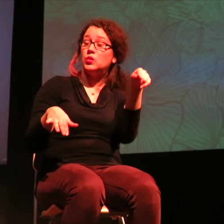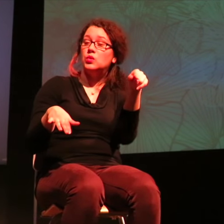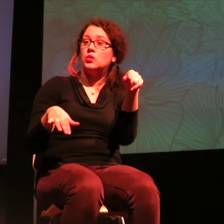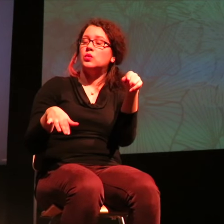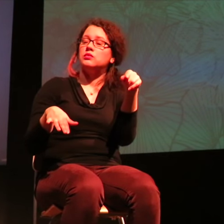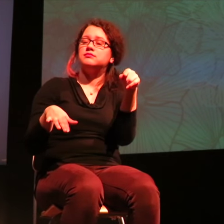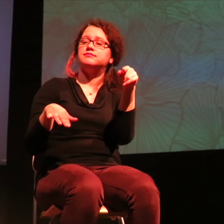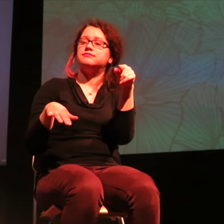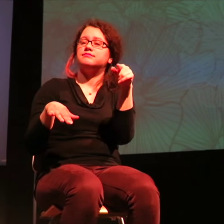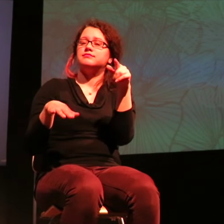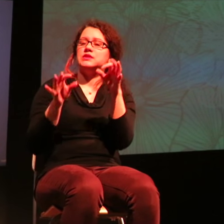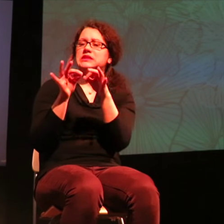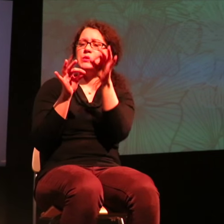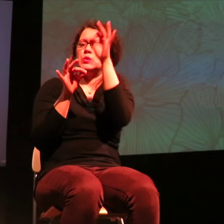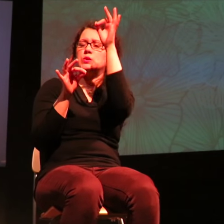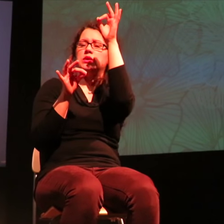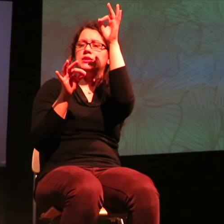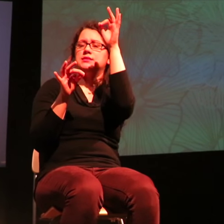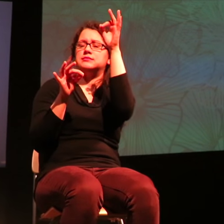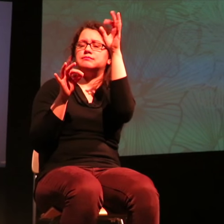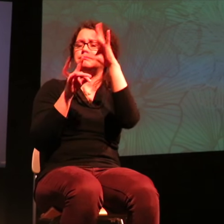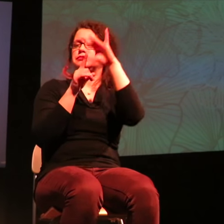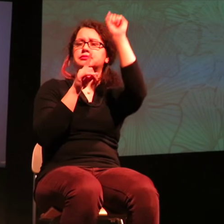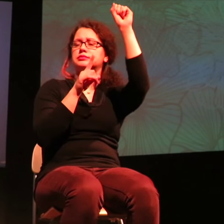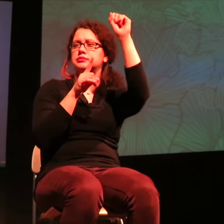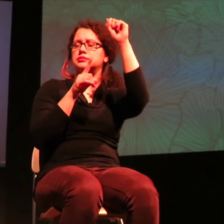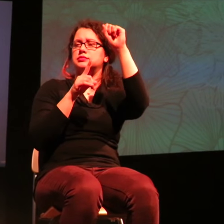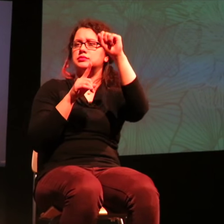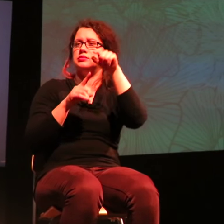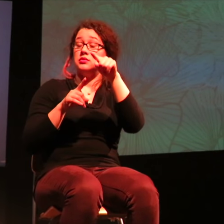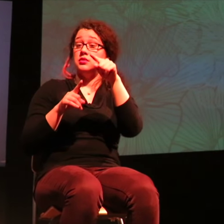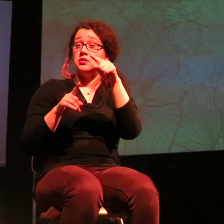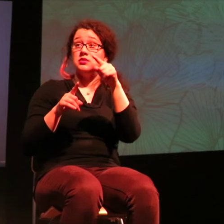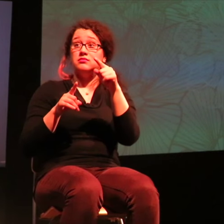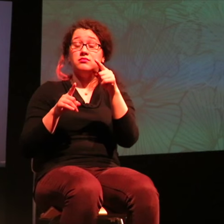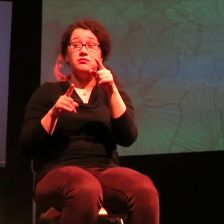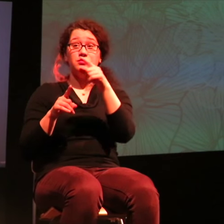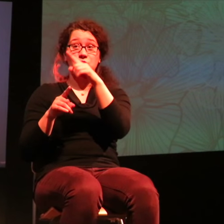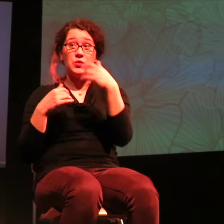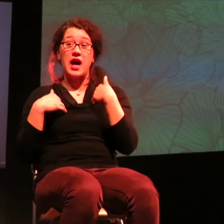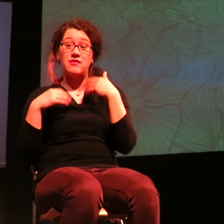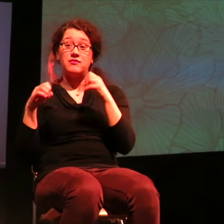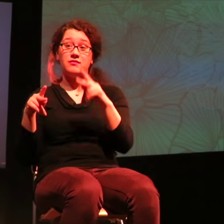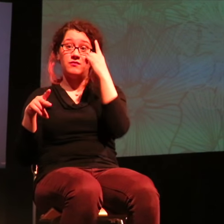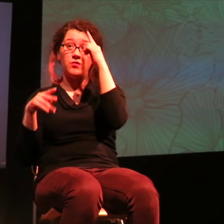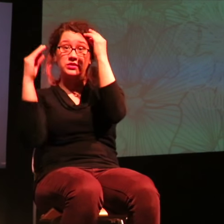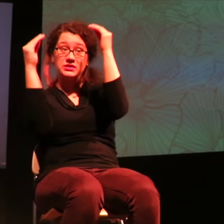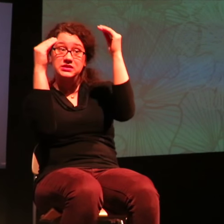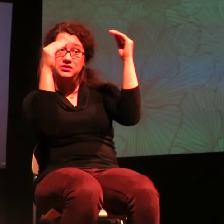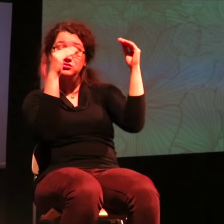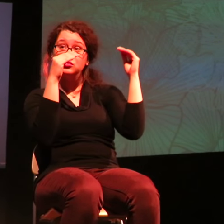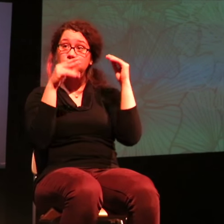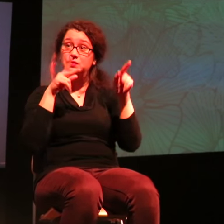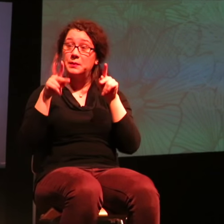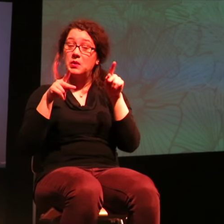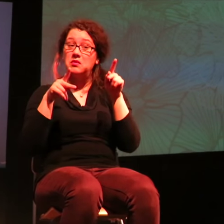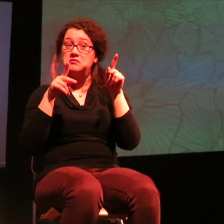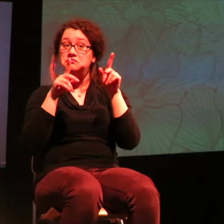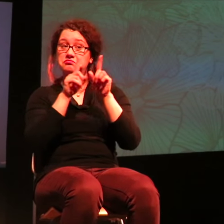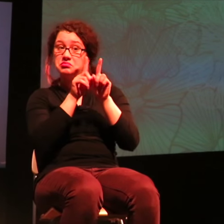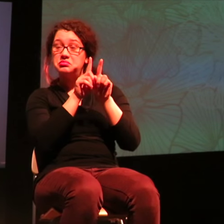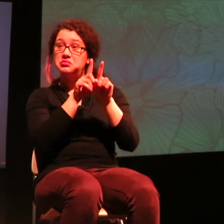have incredible spiritual, or you have an opportunity to teach people or mentor people spiritually. Would you be willing to do that? And so